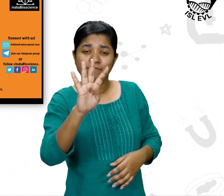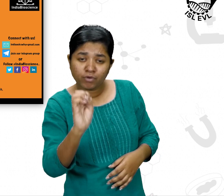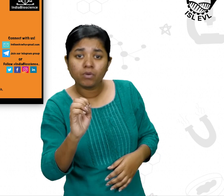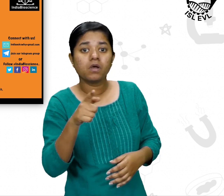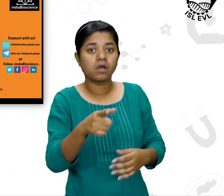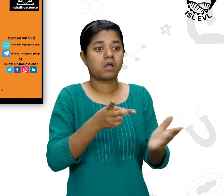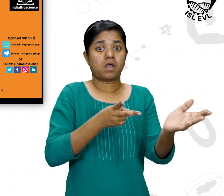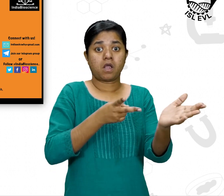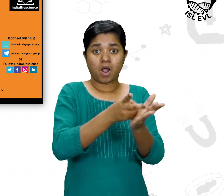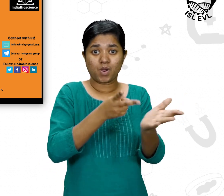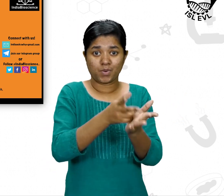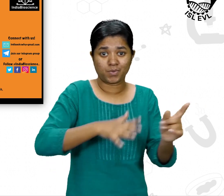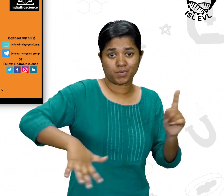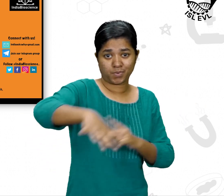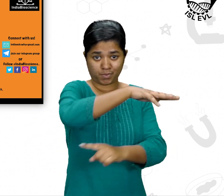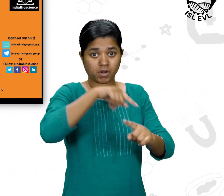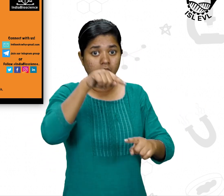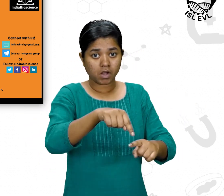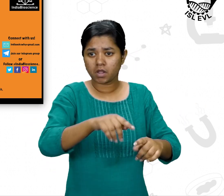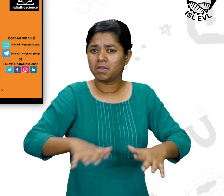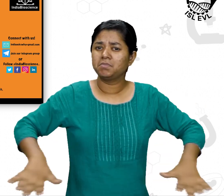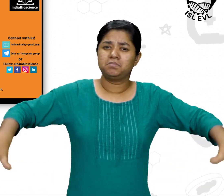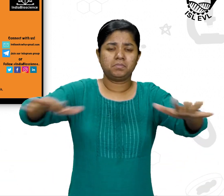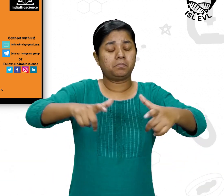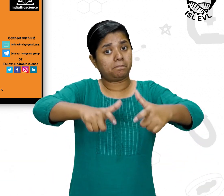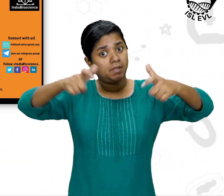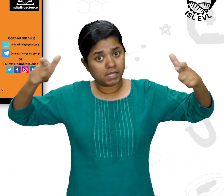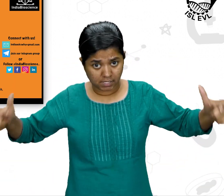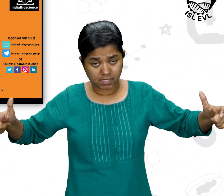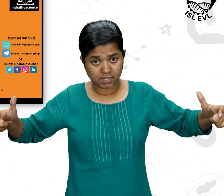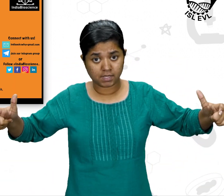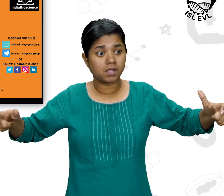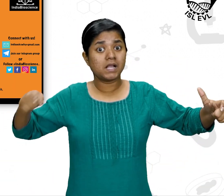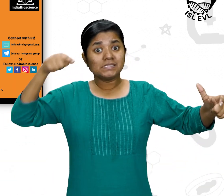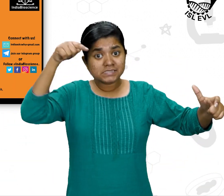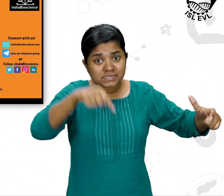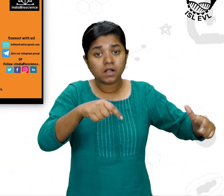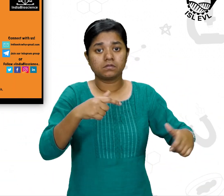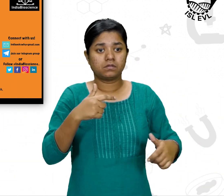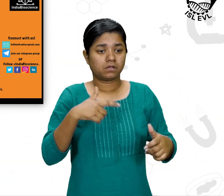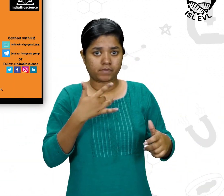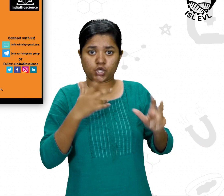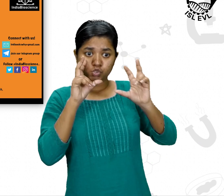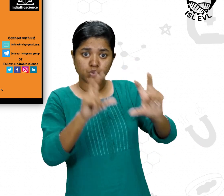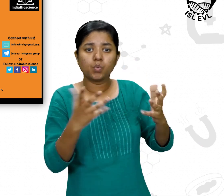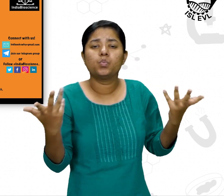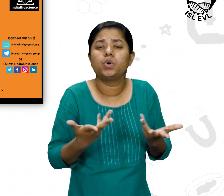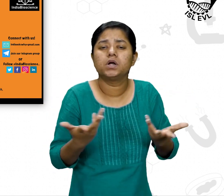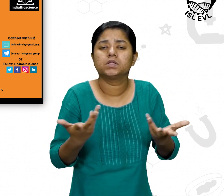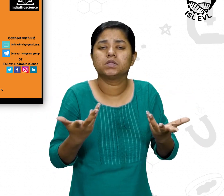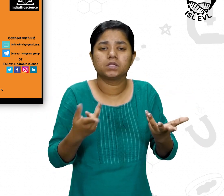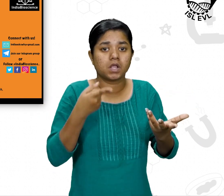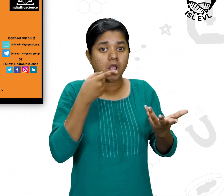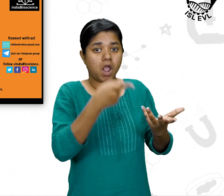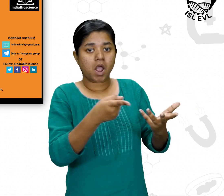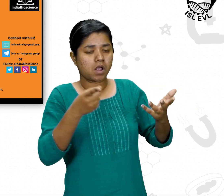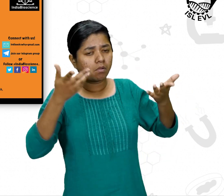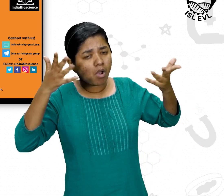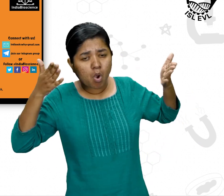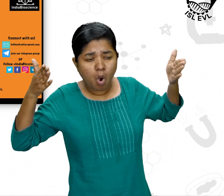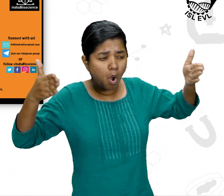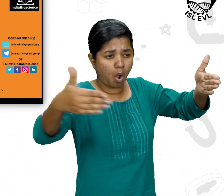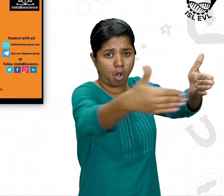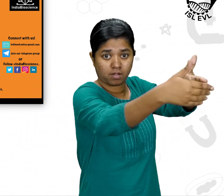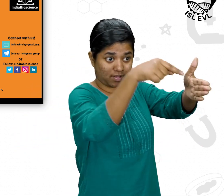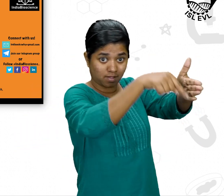center, when it's in the center, is it chilling, lifting its head, is it moving very fast across the center? We can measure all these things.